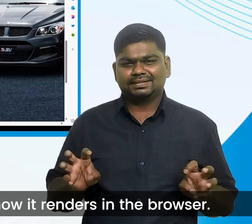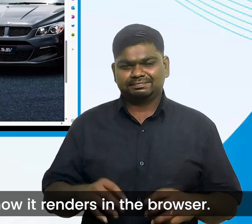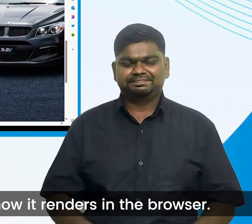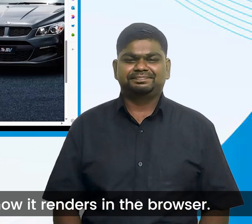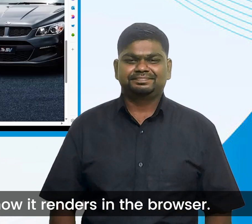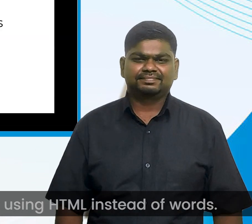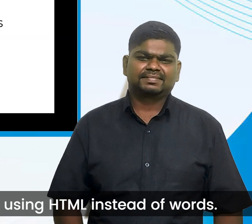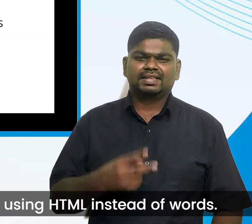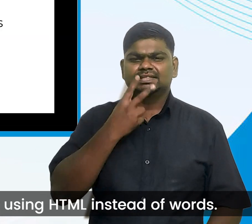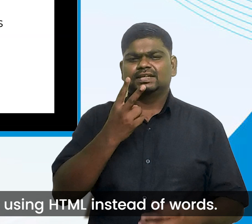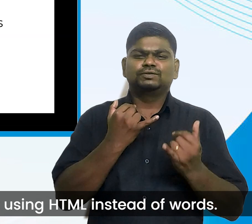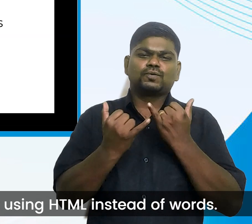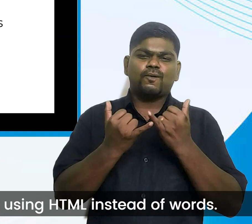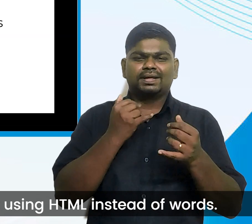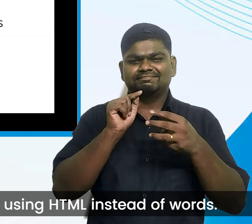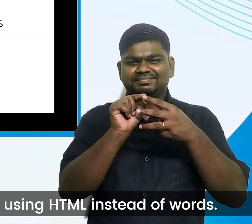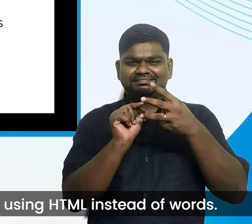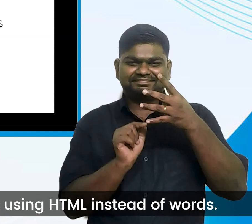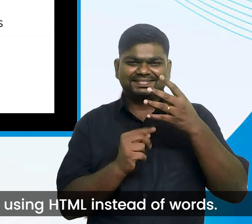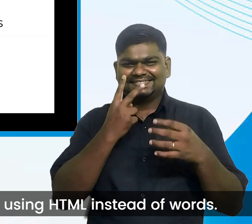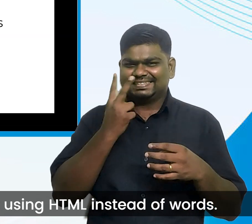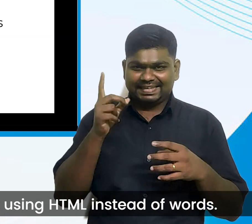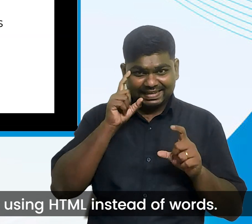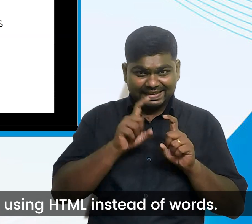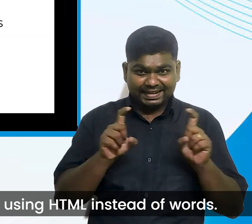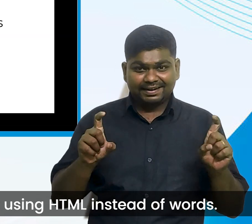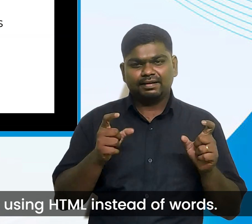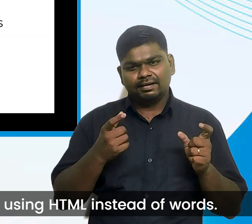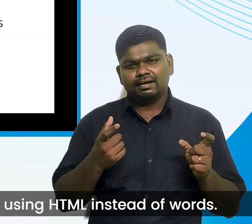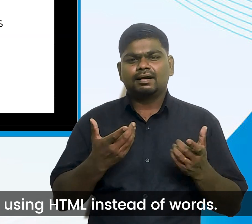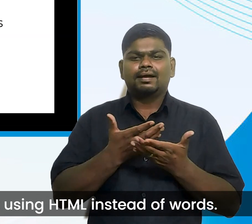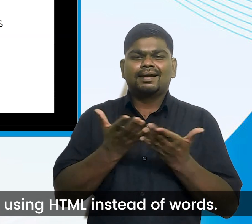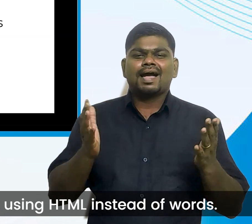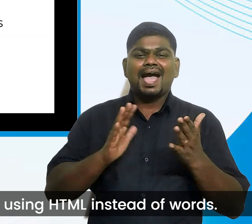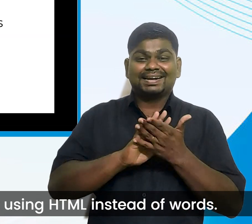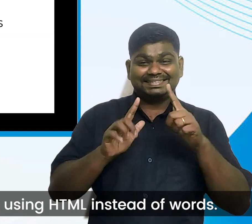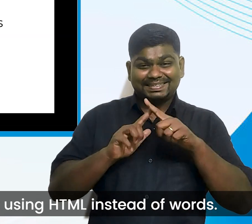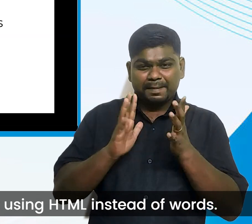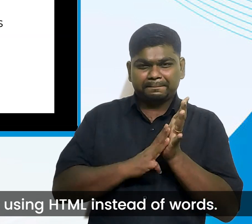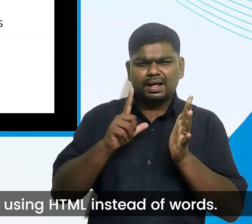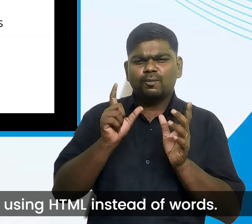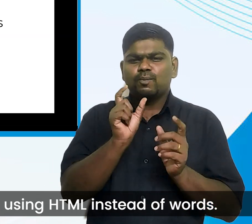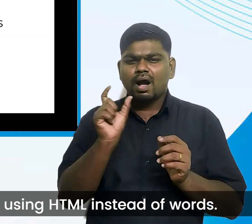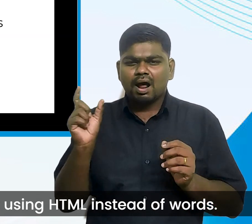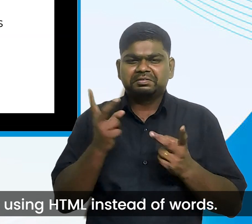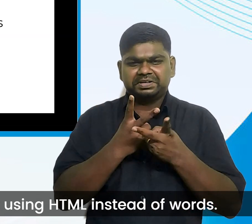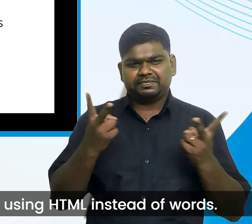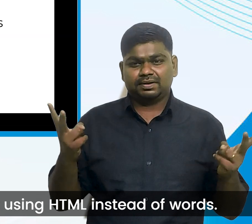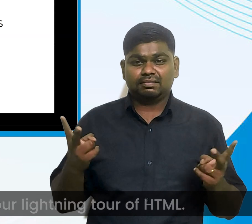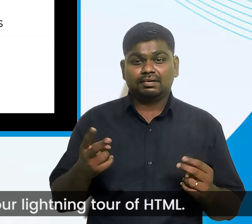browser. So it is like crafting a story. We are just using HTML instead of